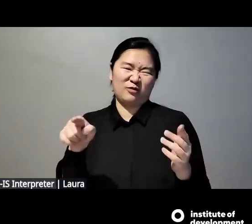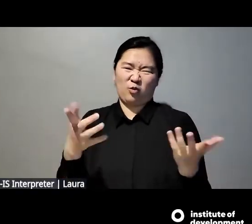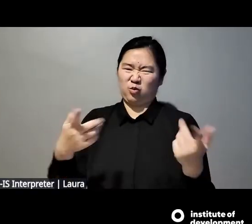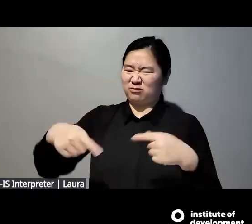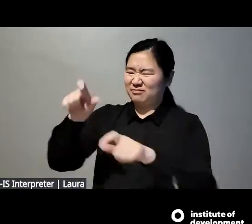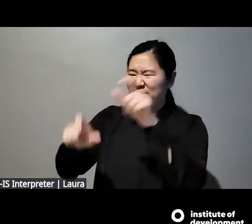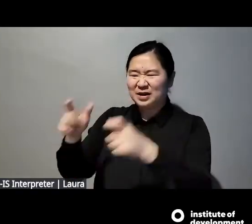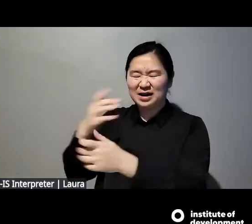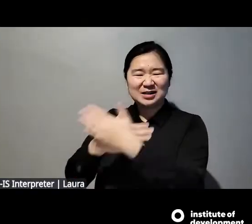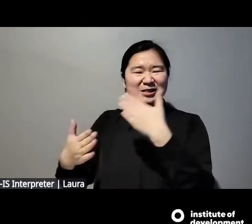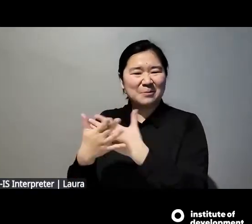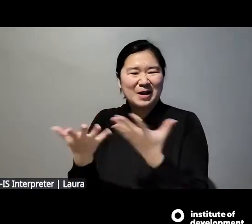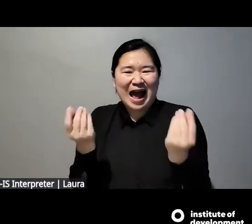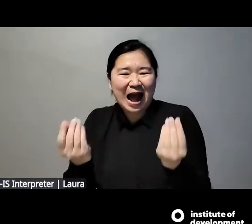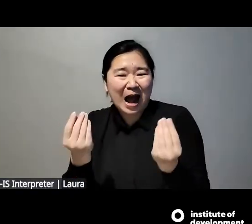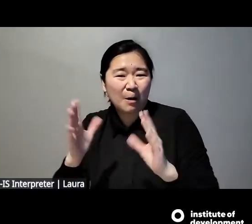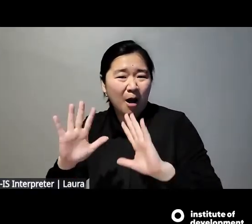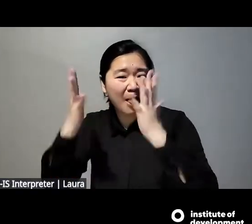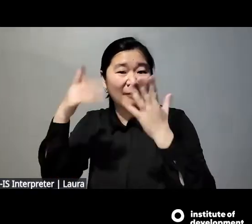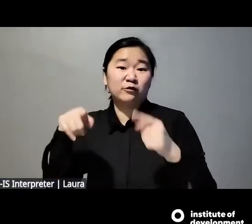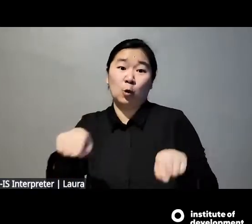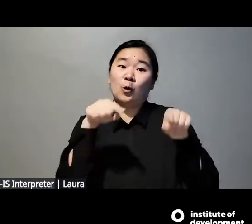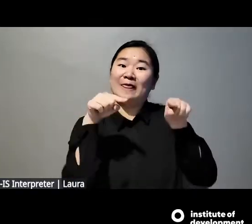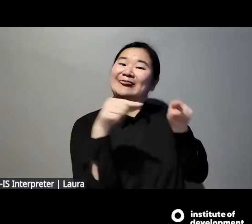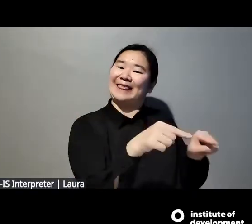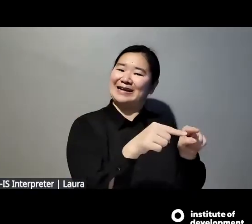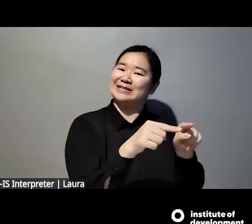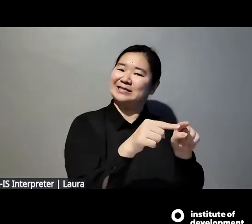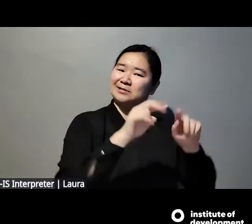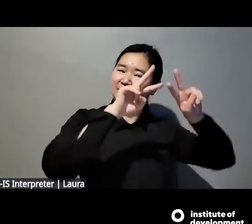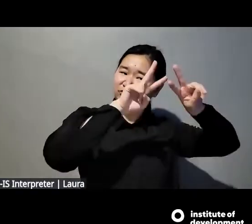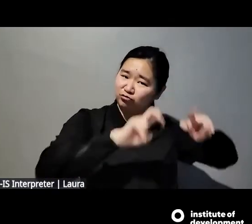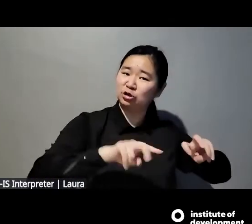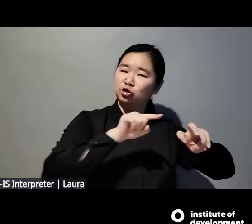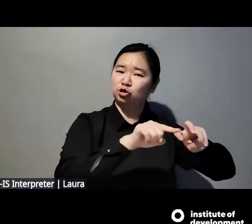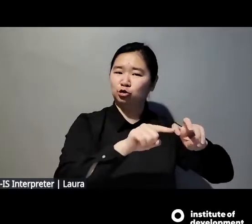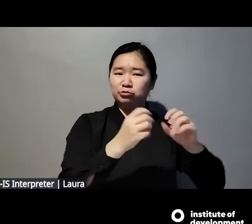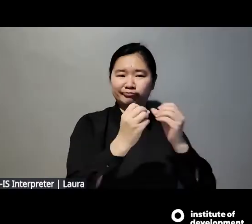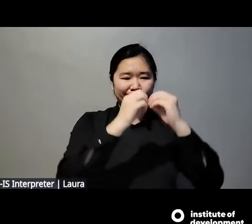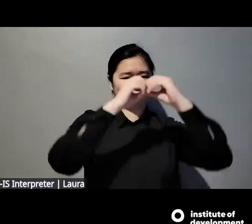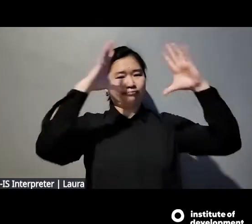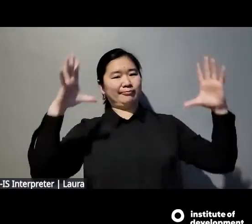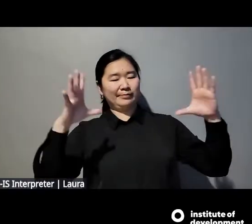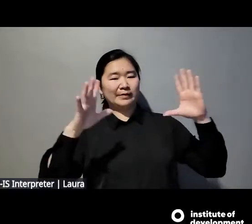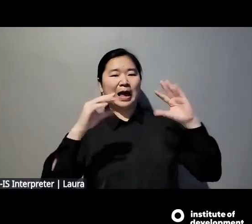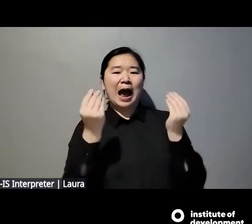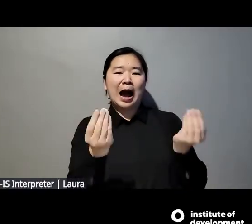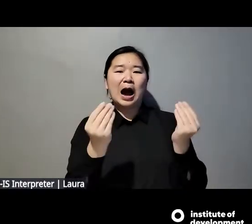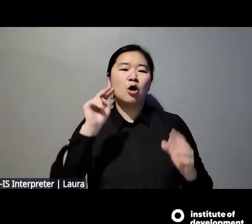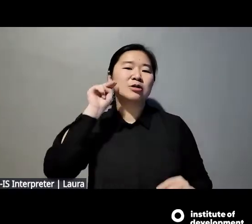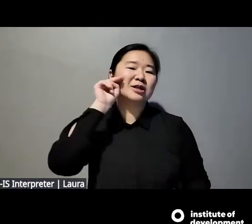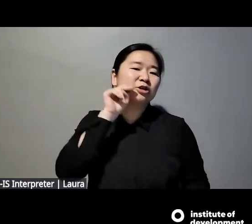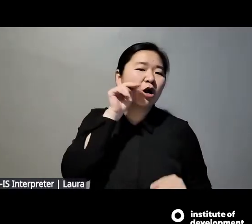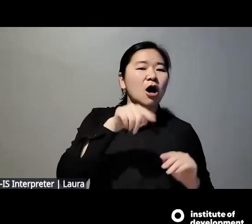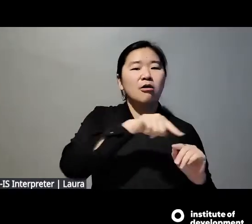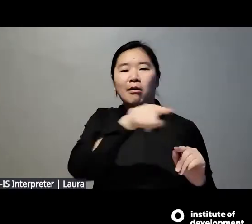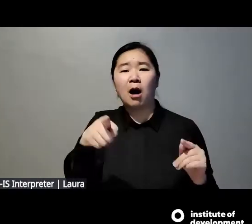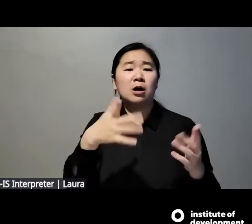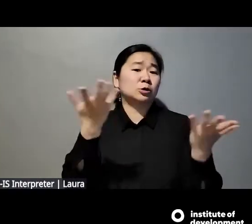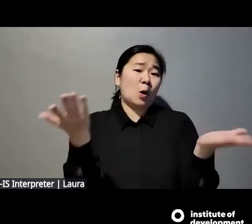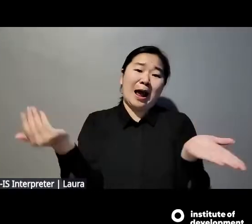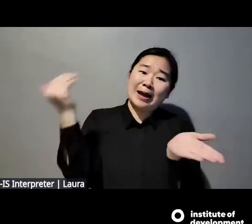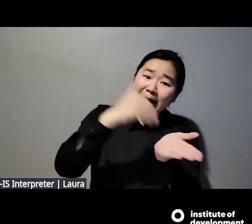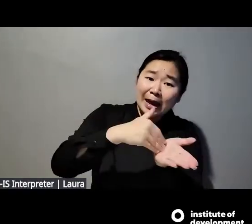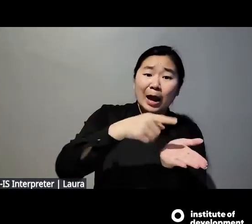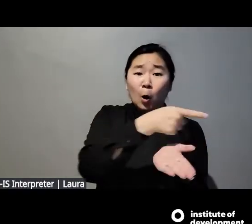if transport isn't accessible, they're simply not going to be able to do that. So it's a real cross-cutting issue. And for that article, we draw on evidence